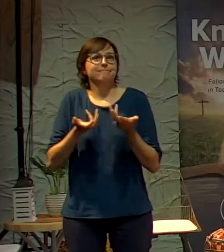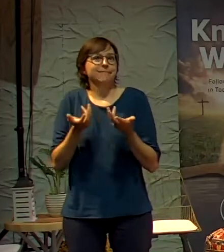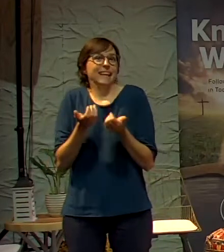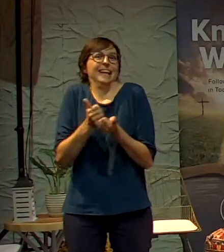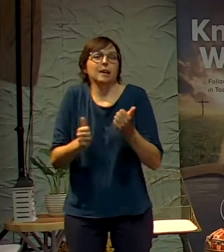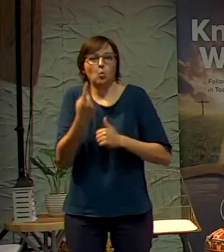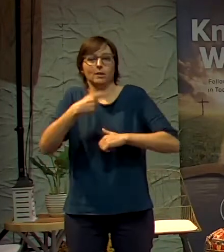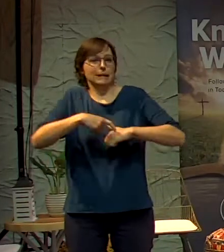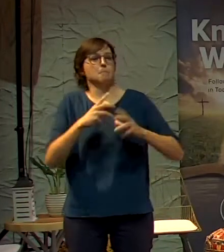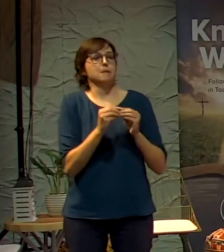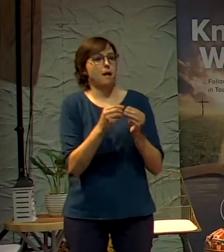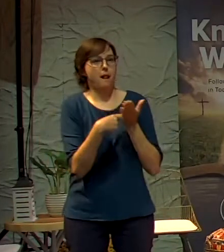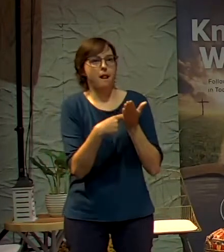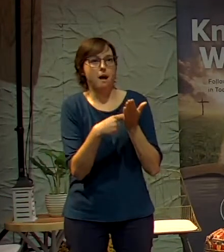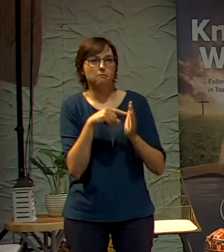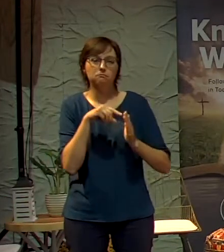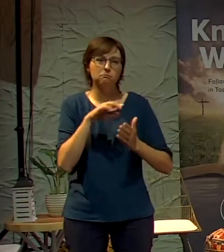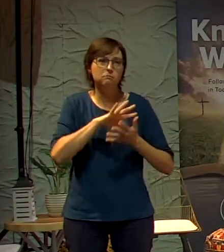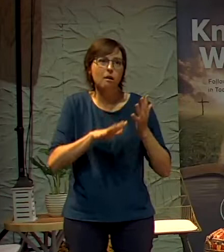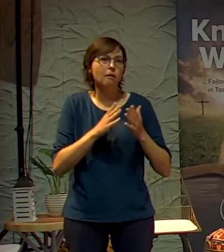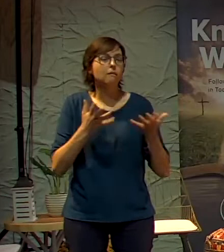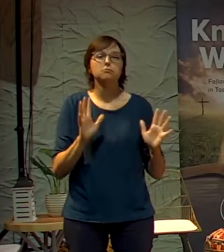any given meeting, because